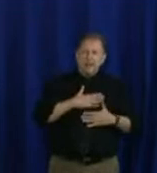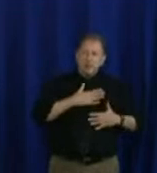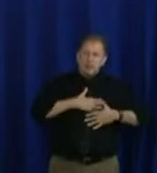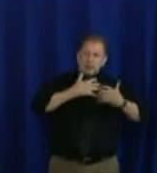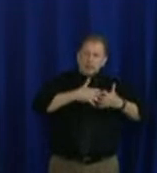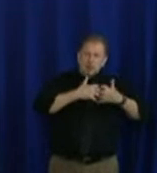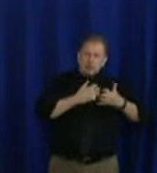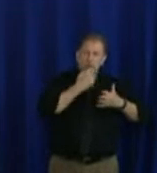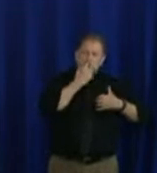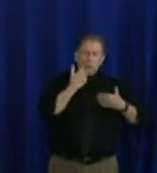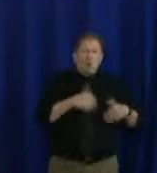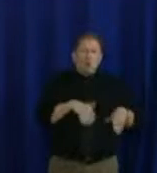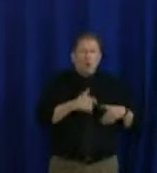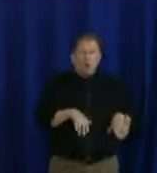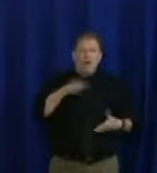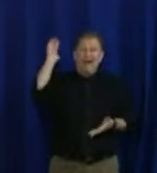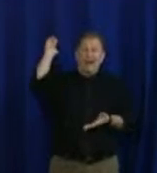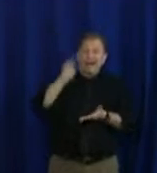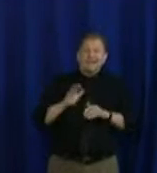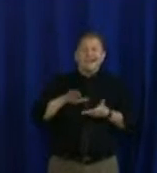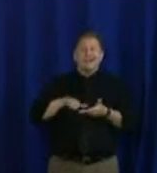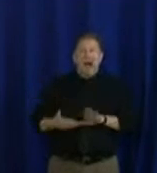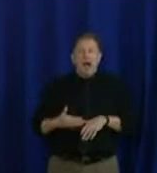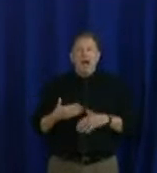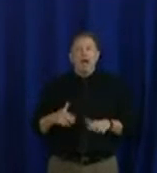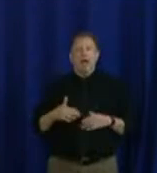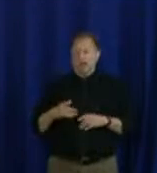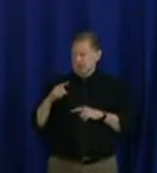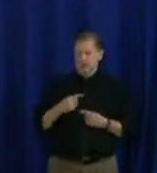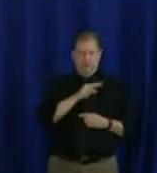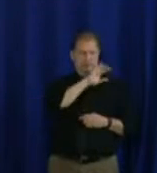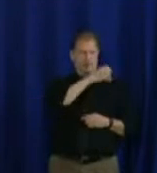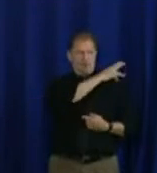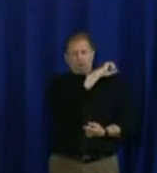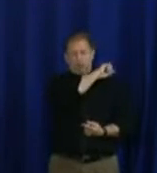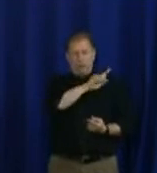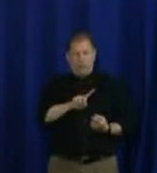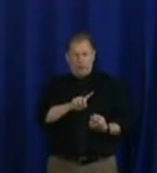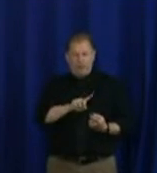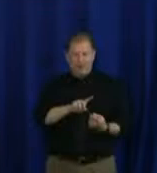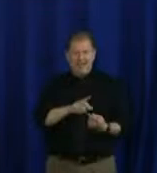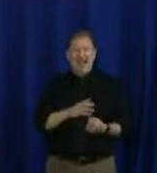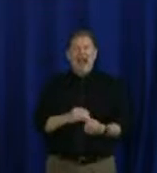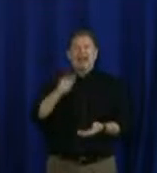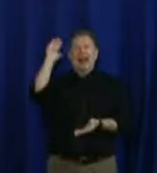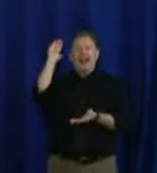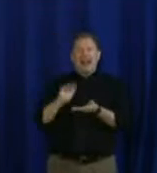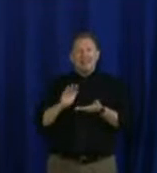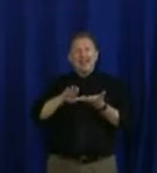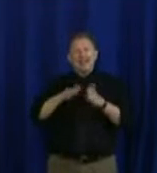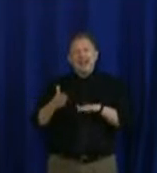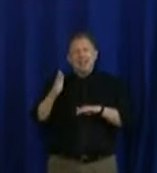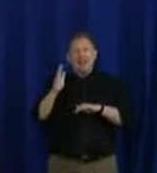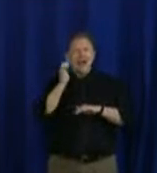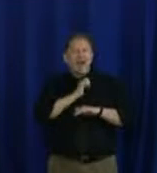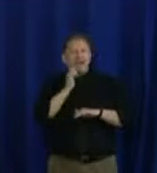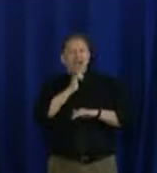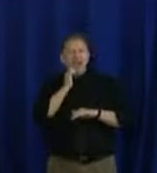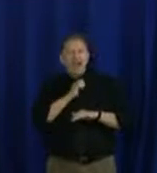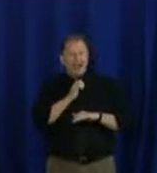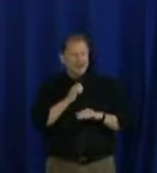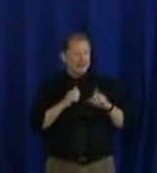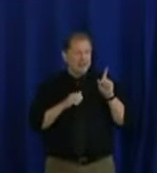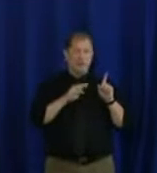Chicago than we've had for COVID at any point since March. We also have fewer deaths per day than we've had at any point since March.